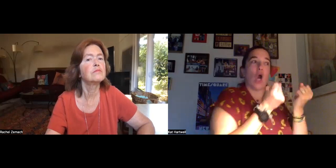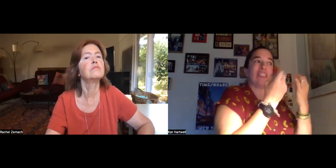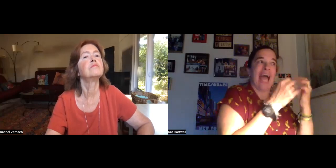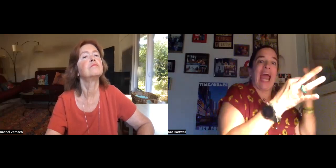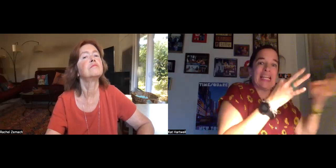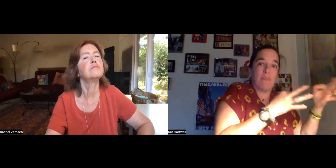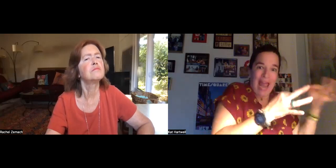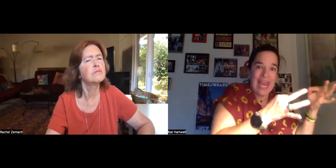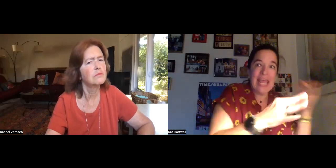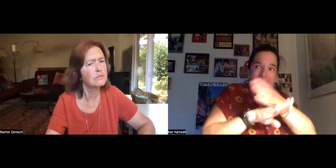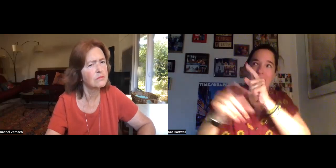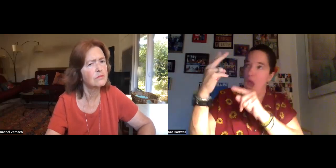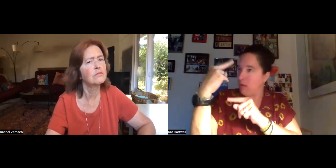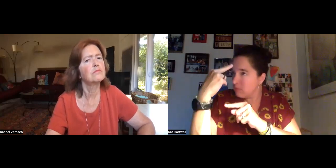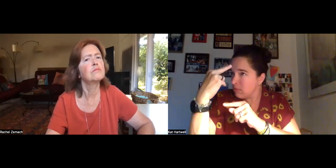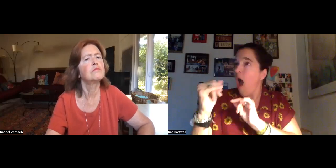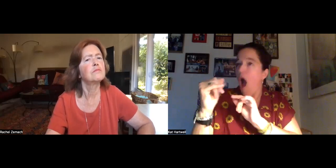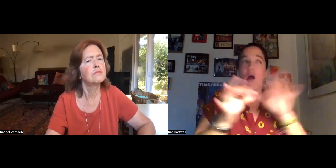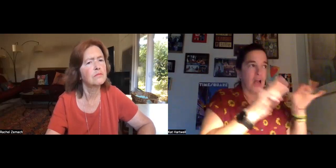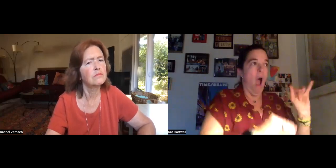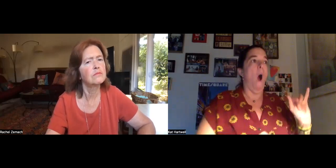started signing it plenty after.